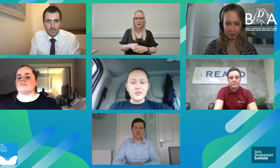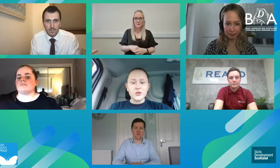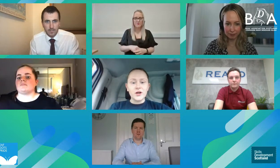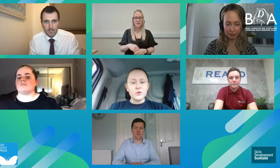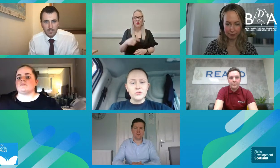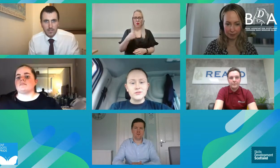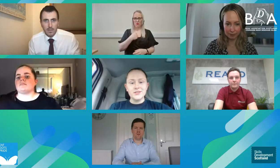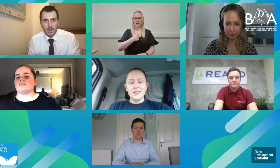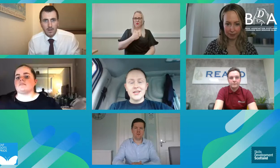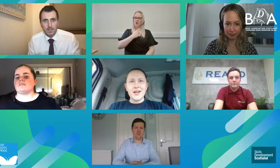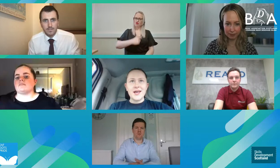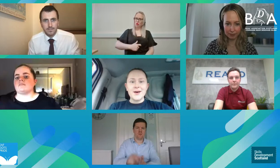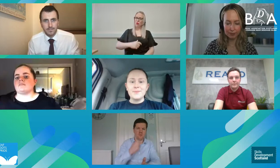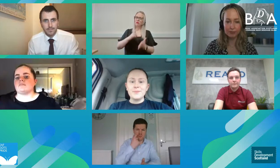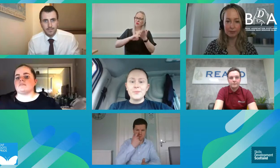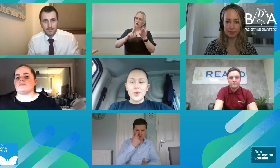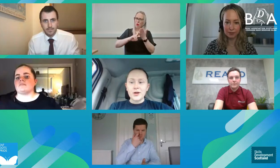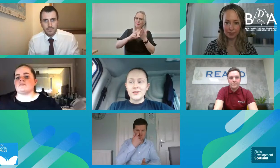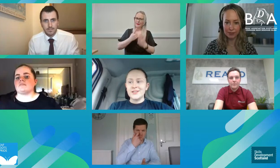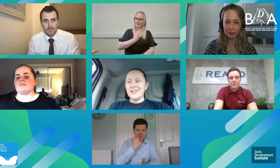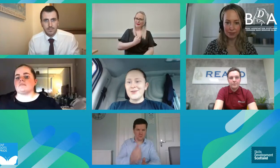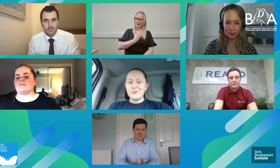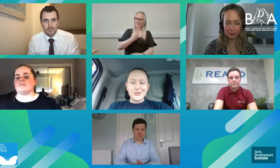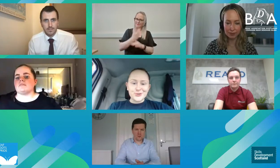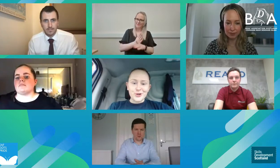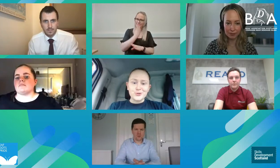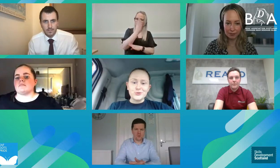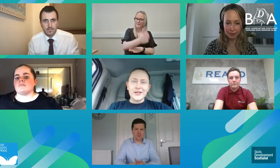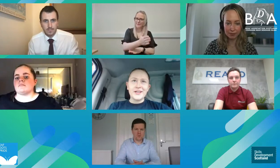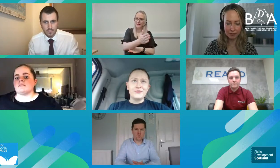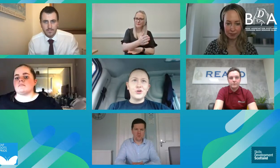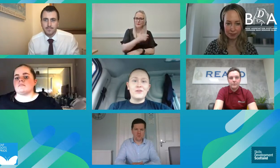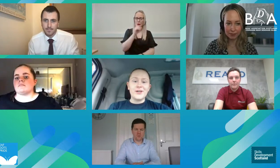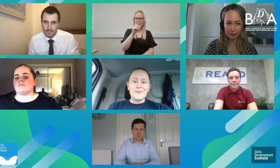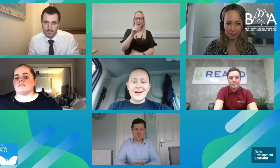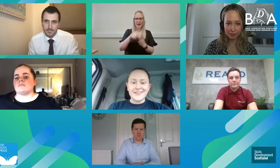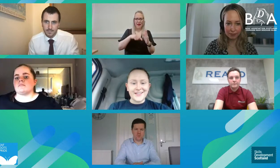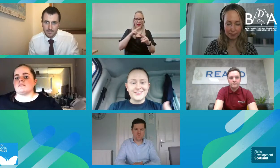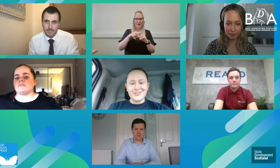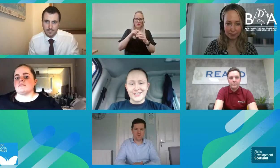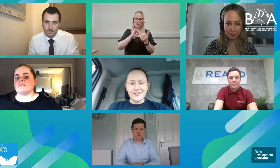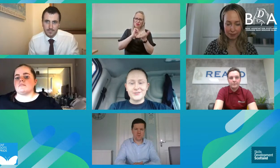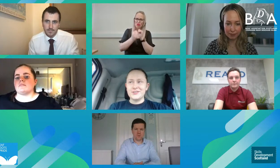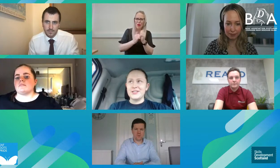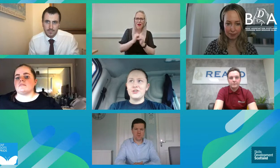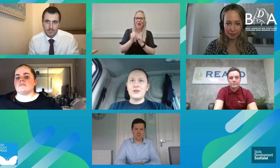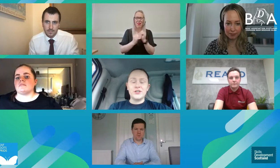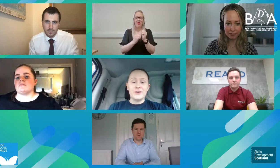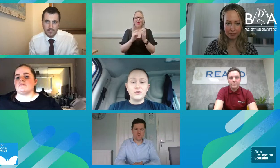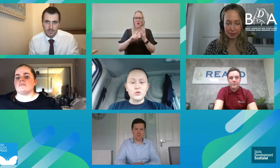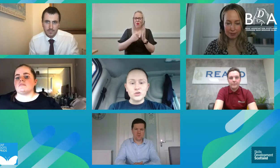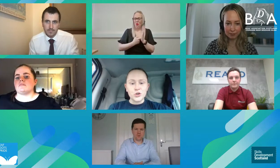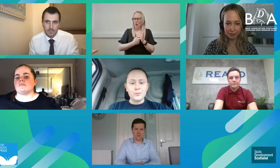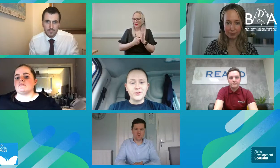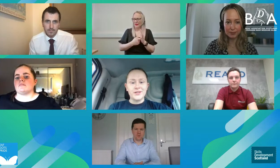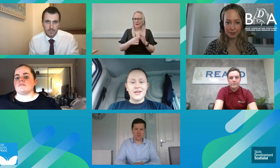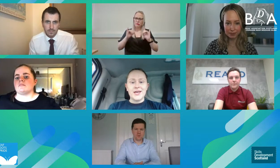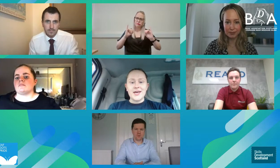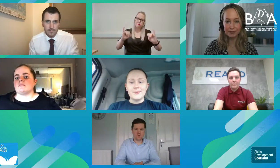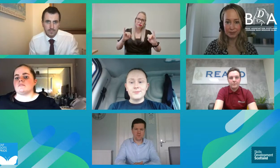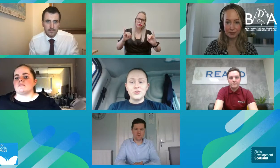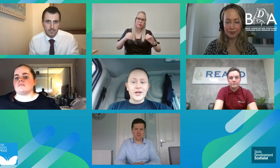we usually do it alone, but if you struggle, like if you're having a bad day, say that you're having a difficult